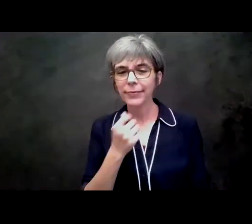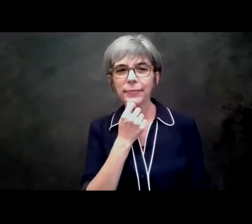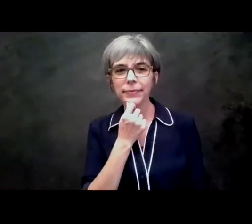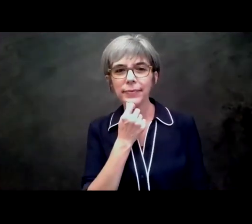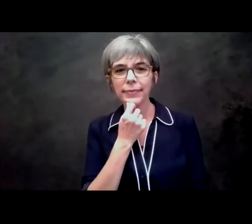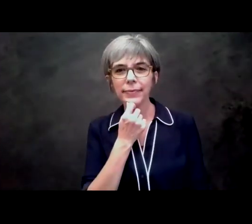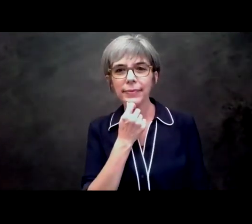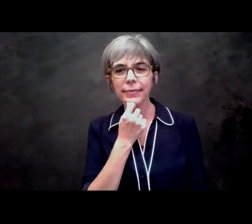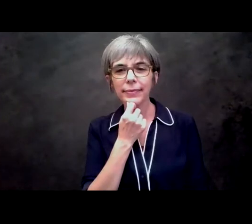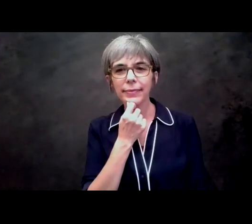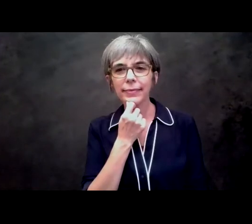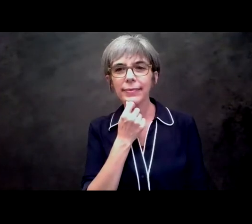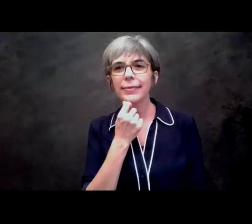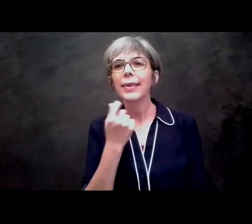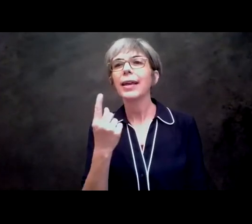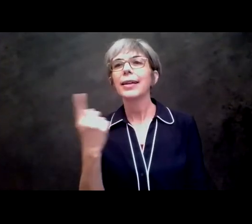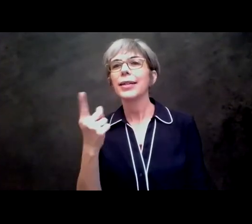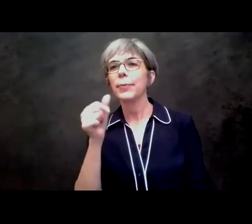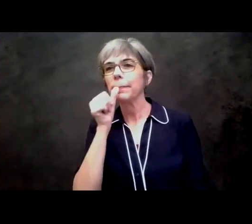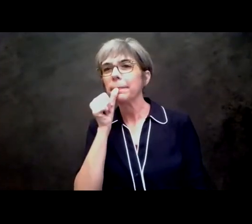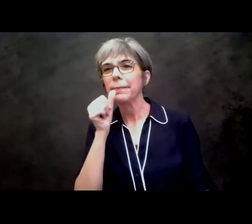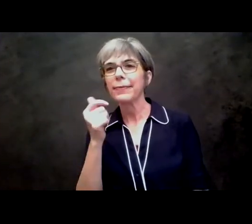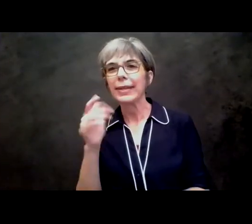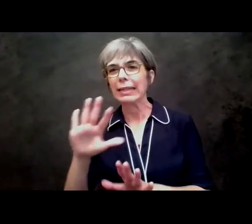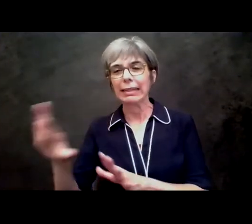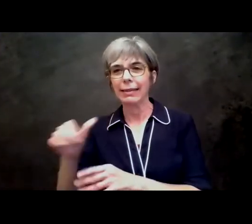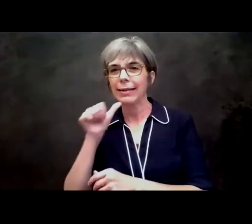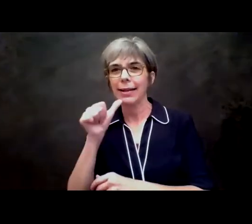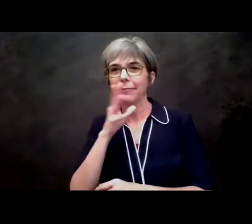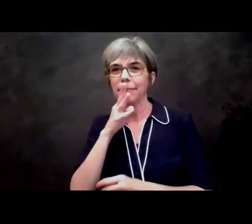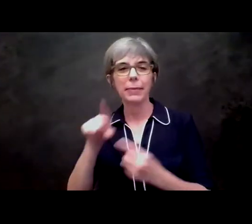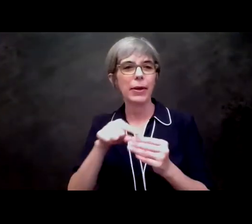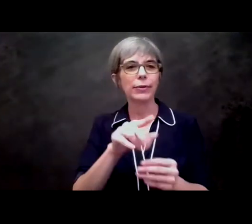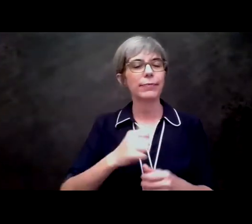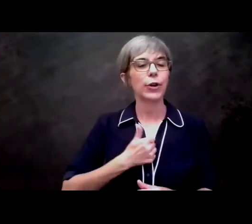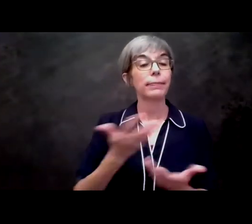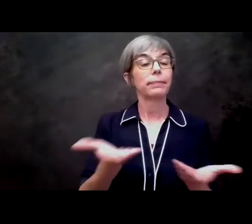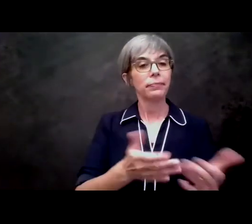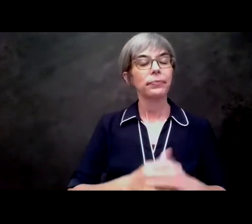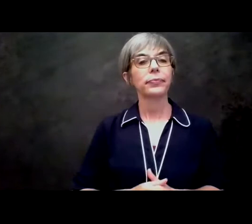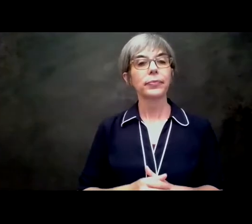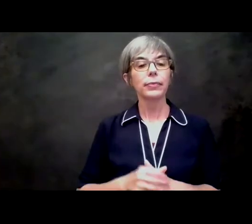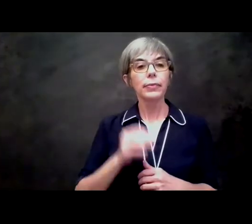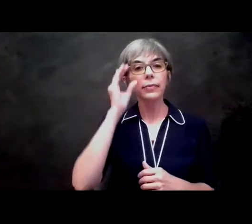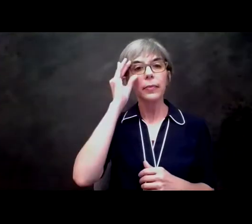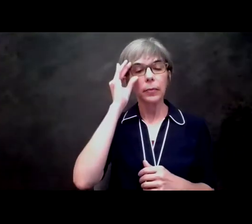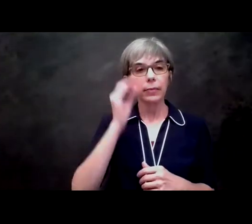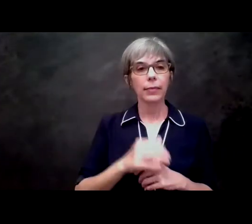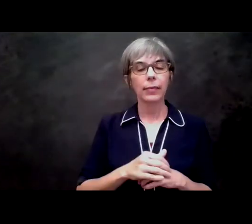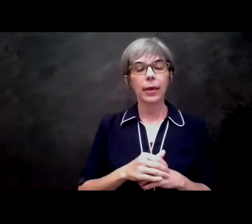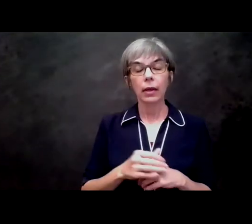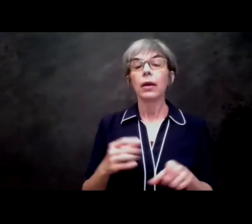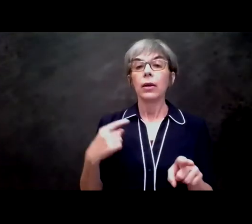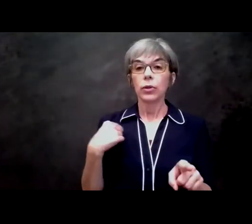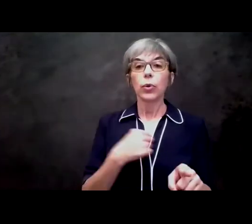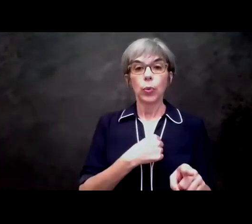we needed to mute someone else. Sorry about that. Go ahead with your response. No problem. So again, we instituted some